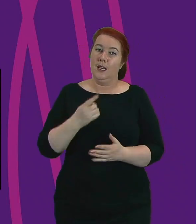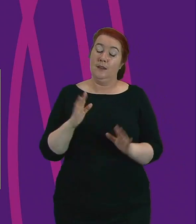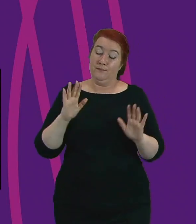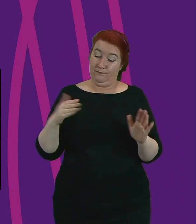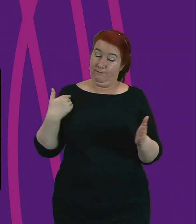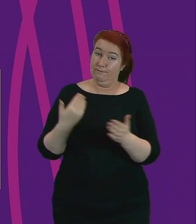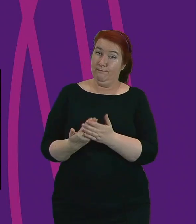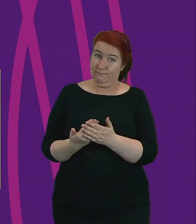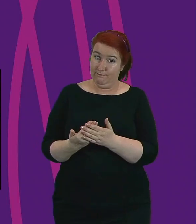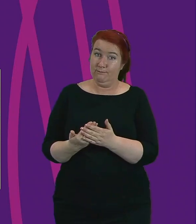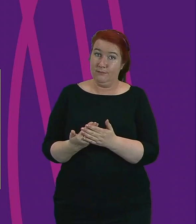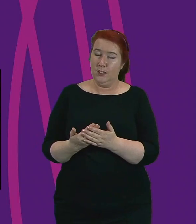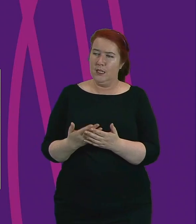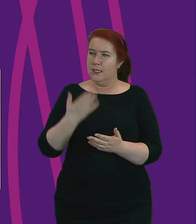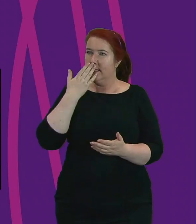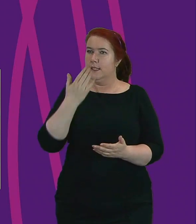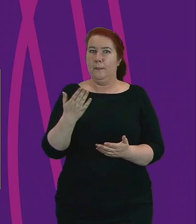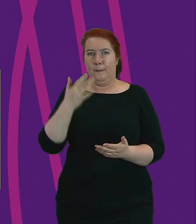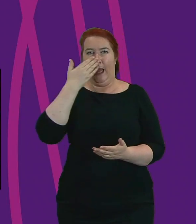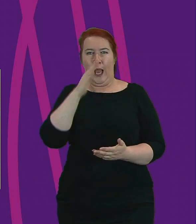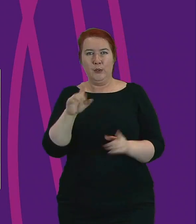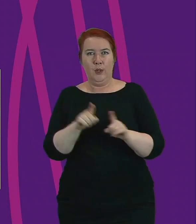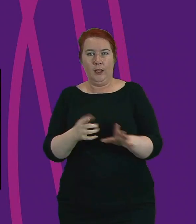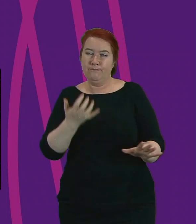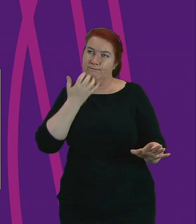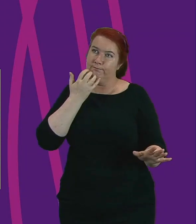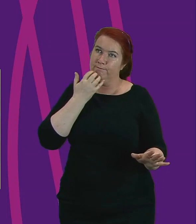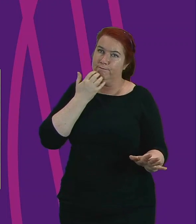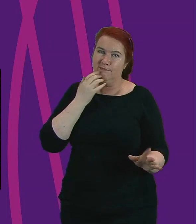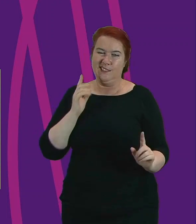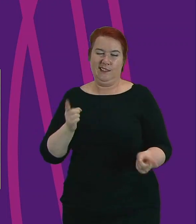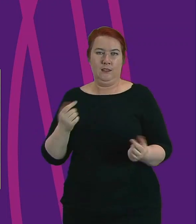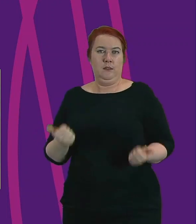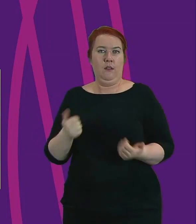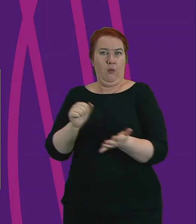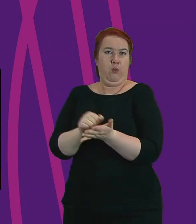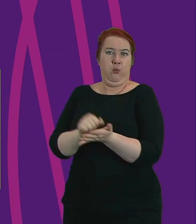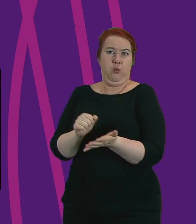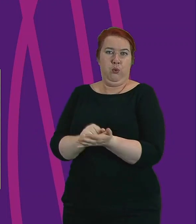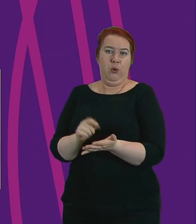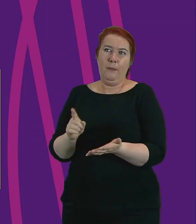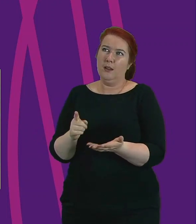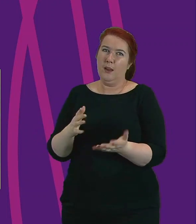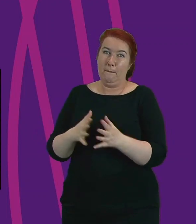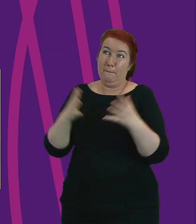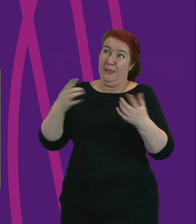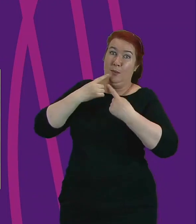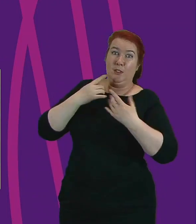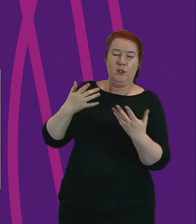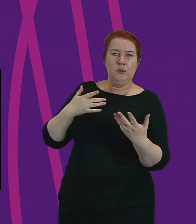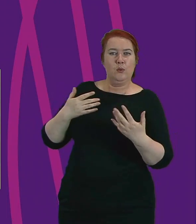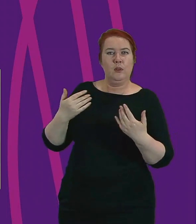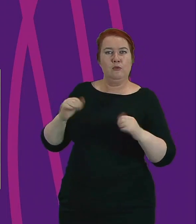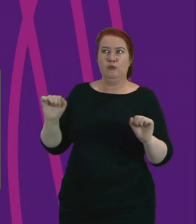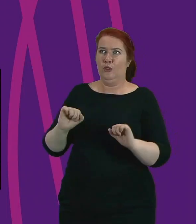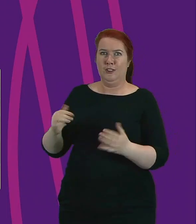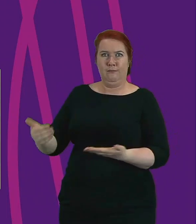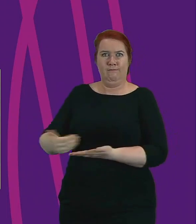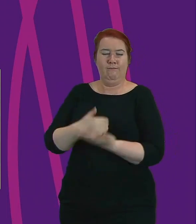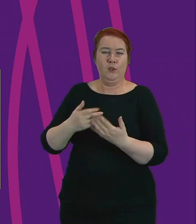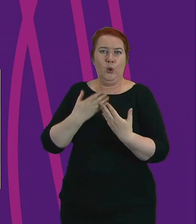a that'll do philosophy. Our ability to utilise big data properly isn't new, but the current crisis has brutally highlighted